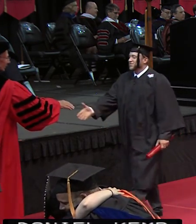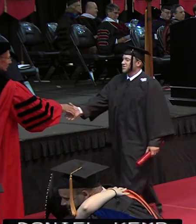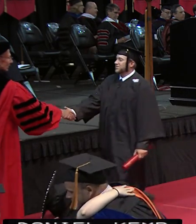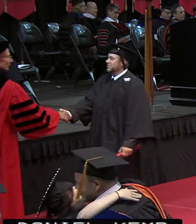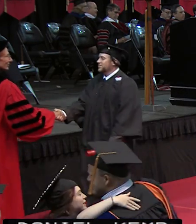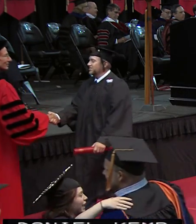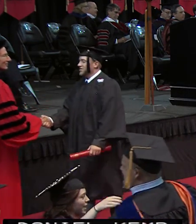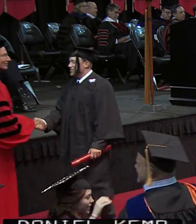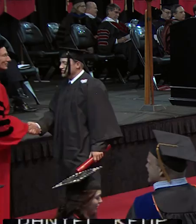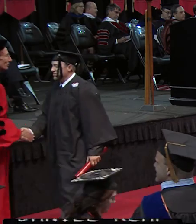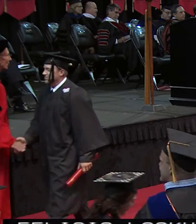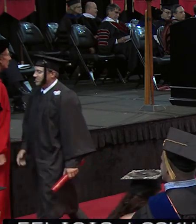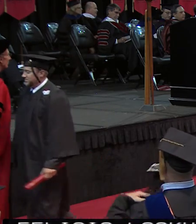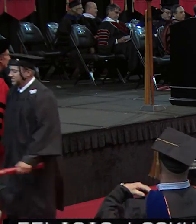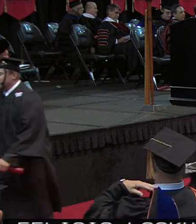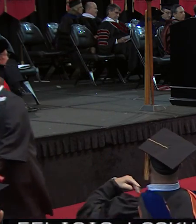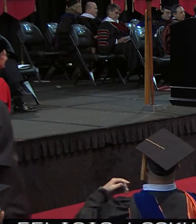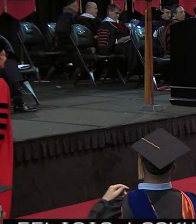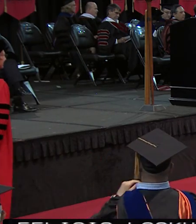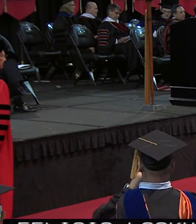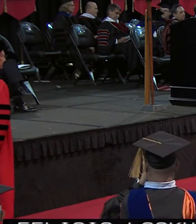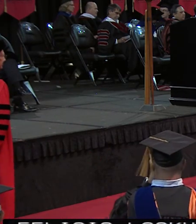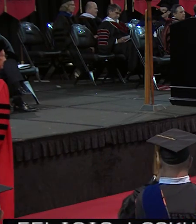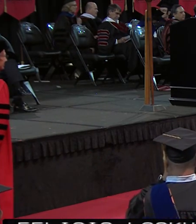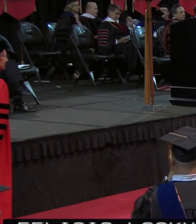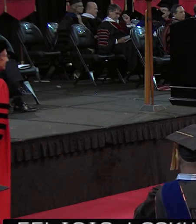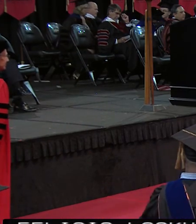Martha Rochelle McDaniel.